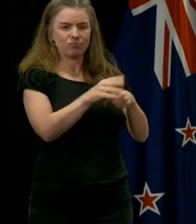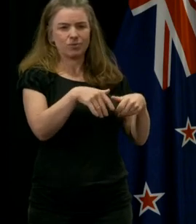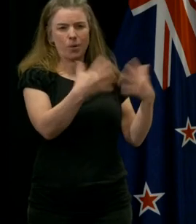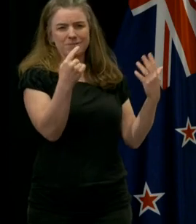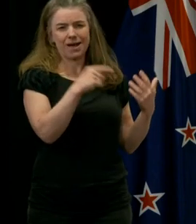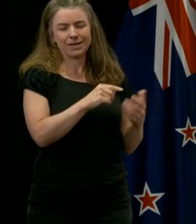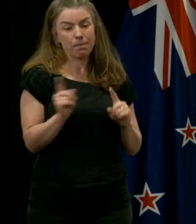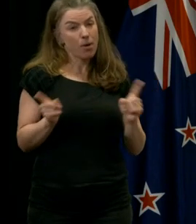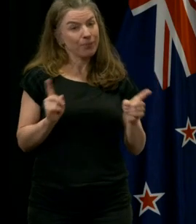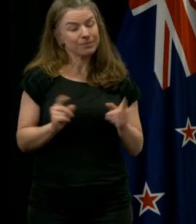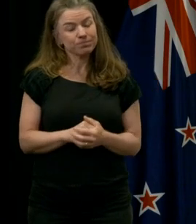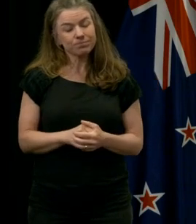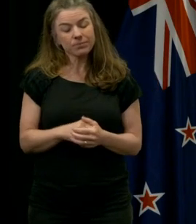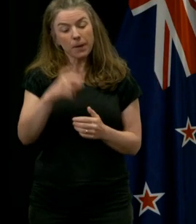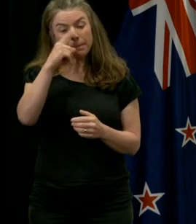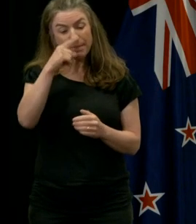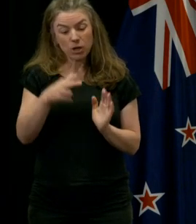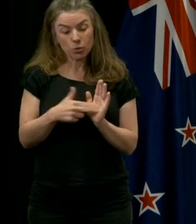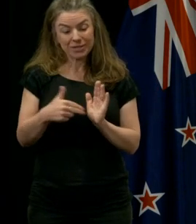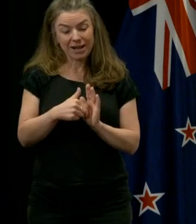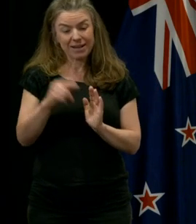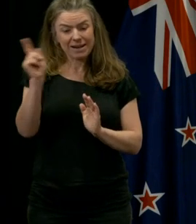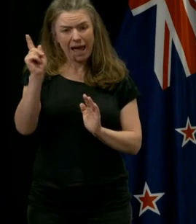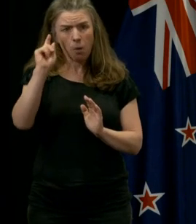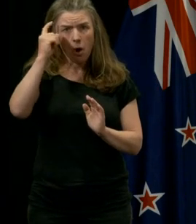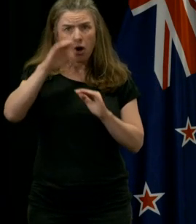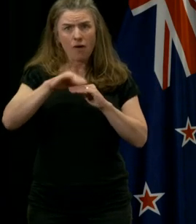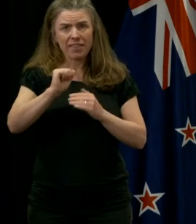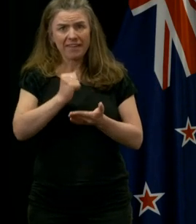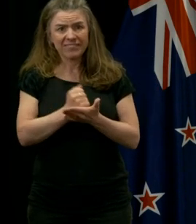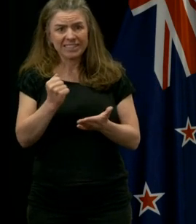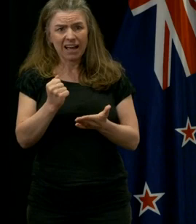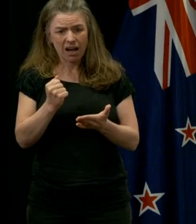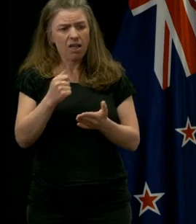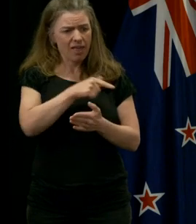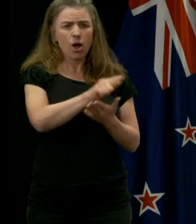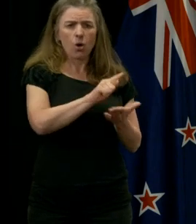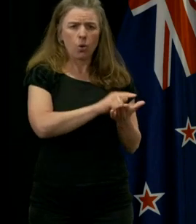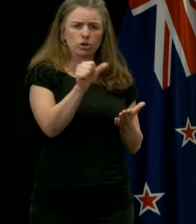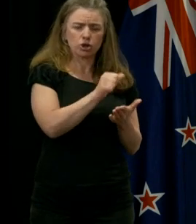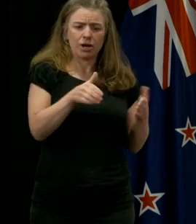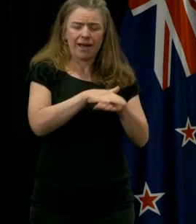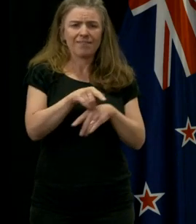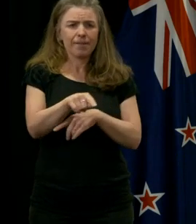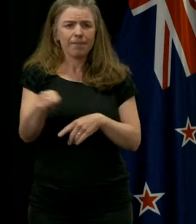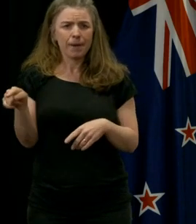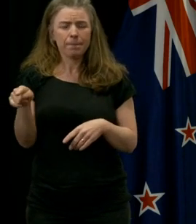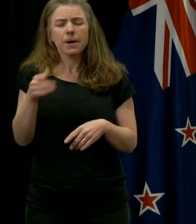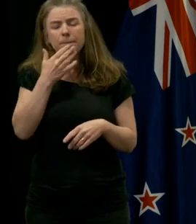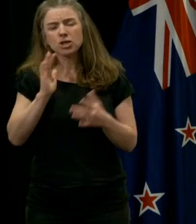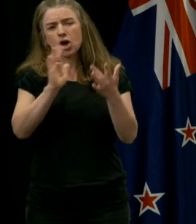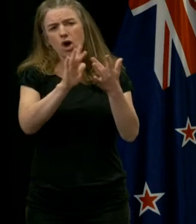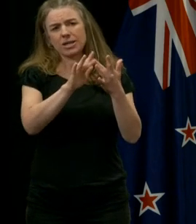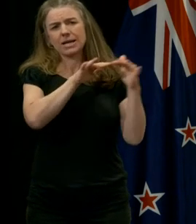website. Anyone in New Zealand who's concerned about their visa, although they should be covered by these measures, should get in touch